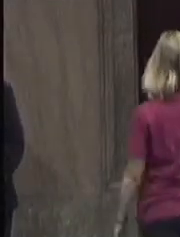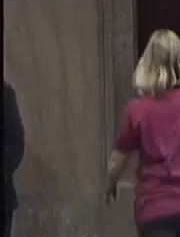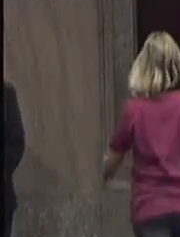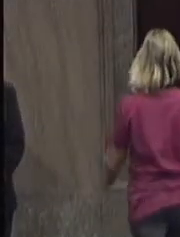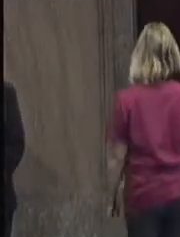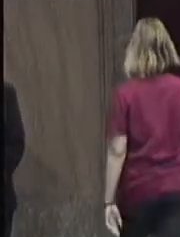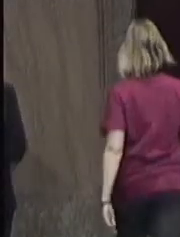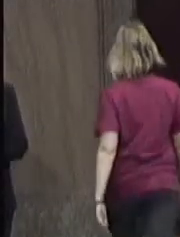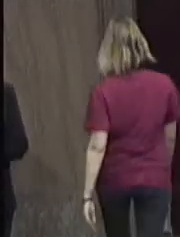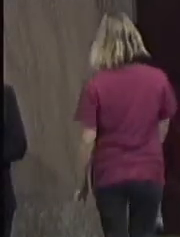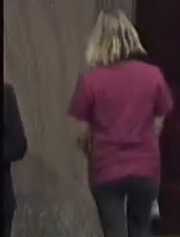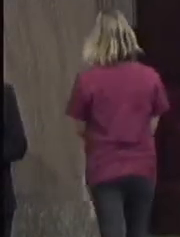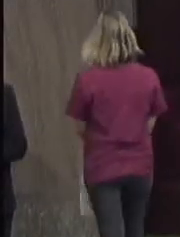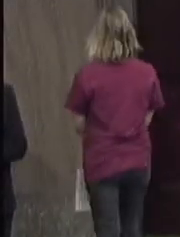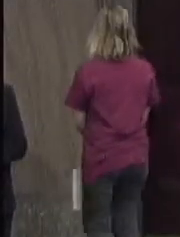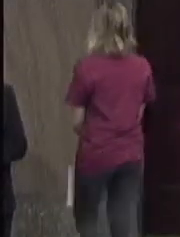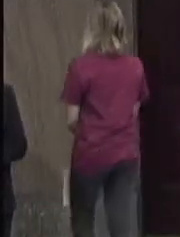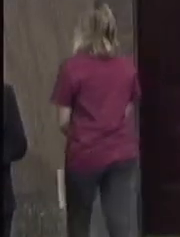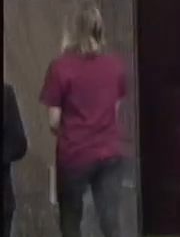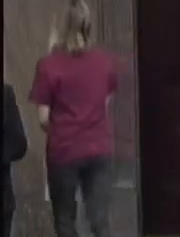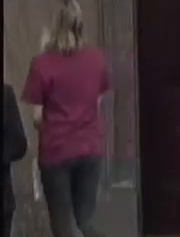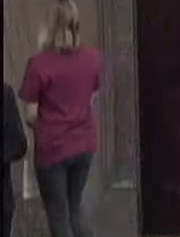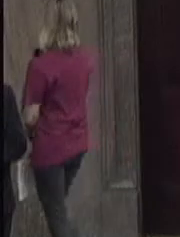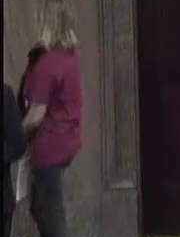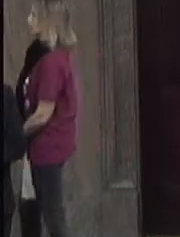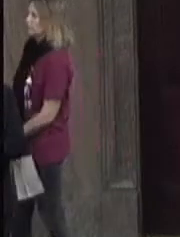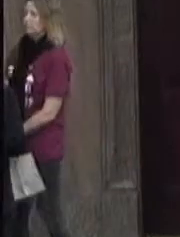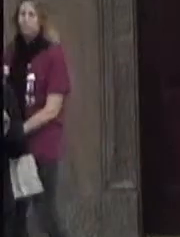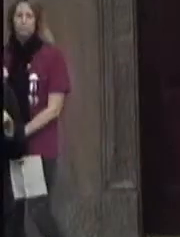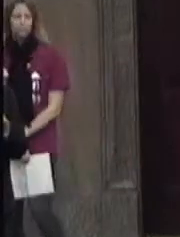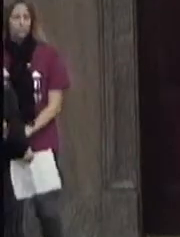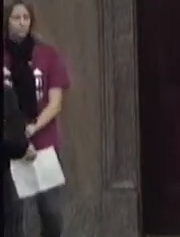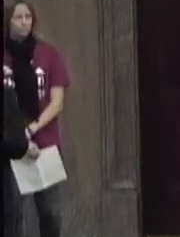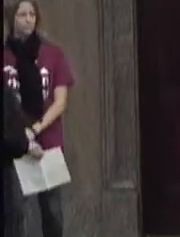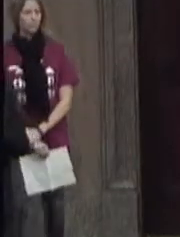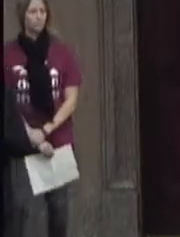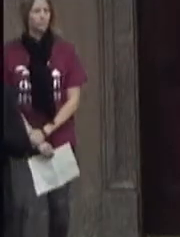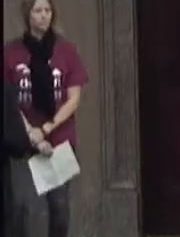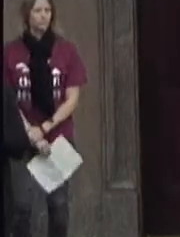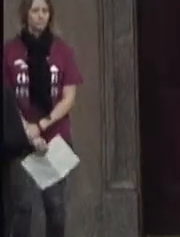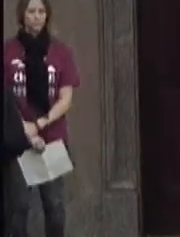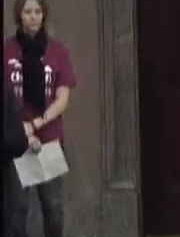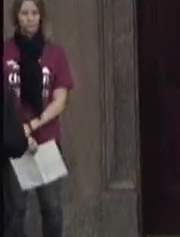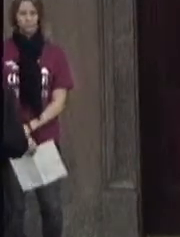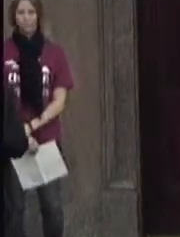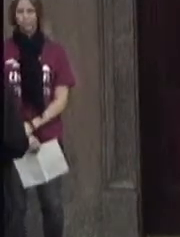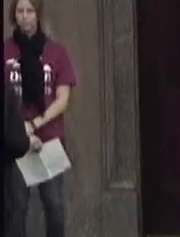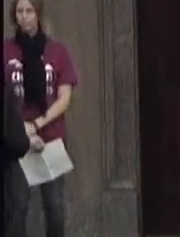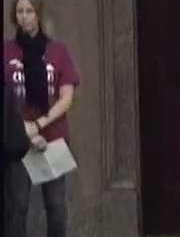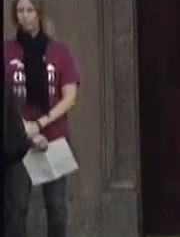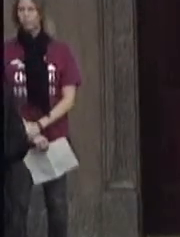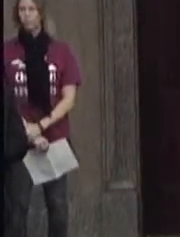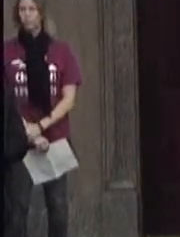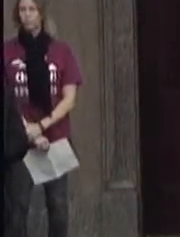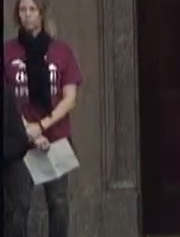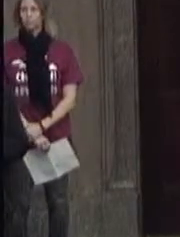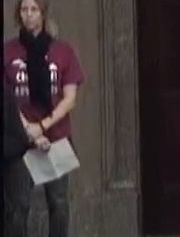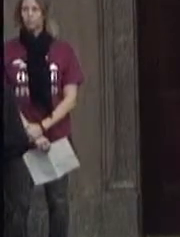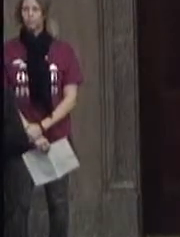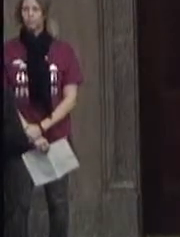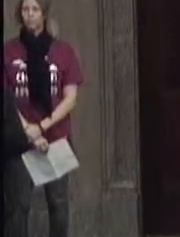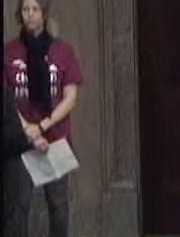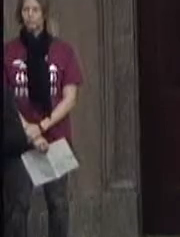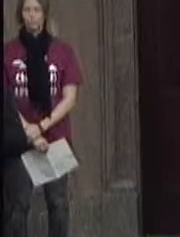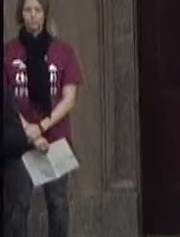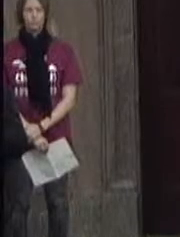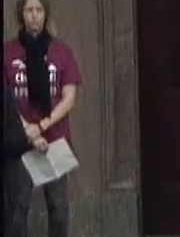Hello, my name is Kathy Alban. I'm a speech-language pathologist. I've worked in this area since 2002 with early intervention and